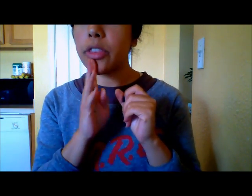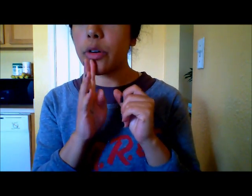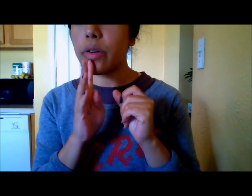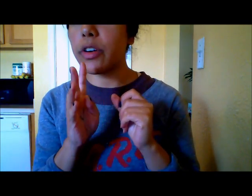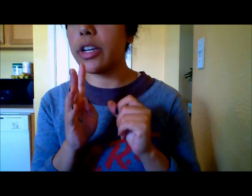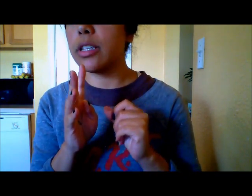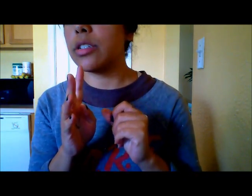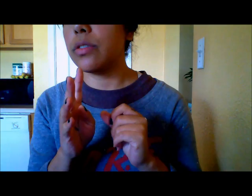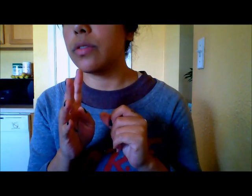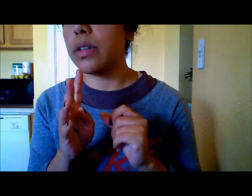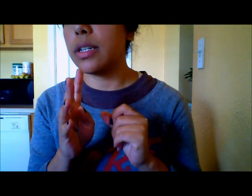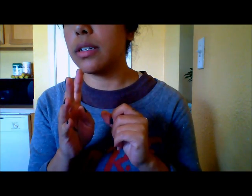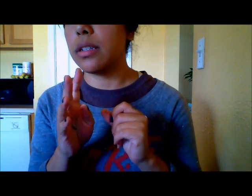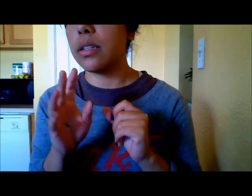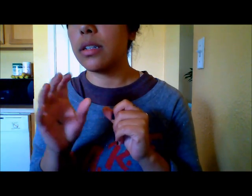they're referring to